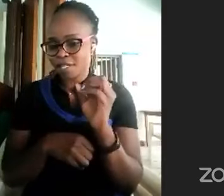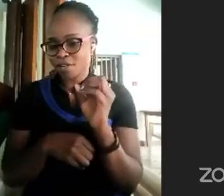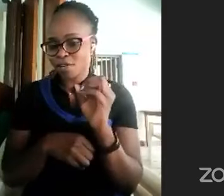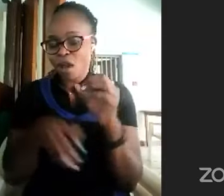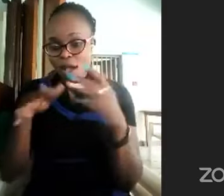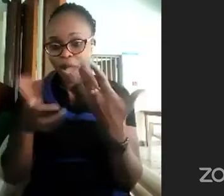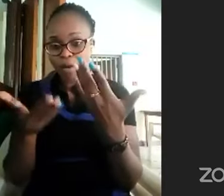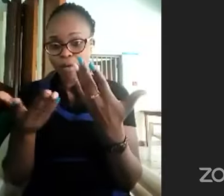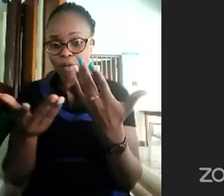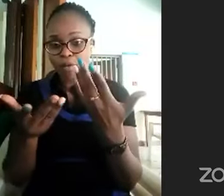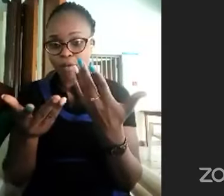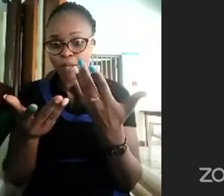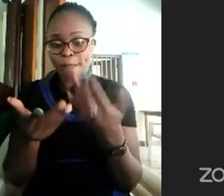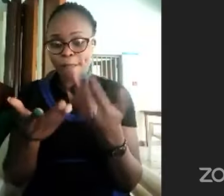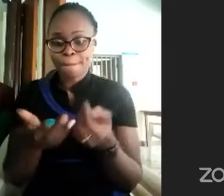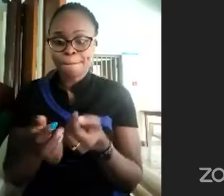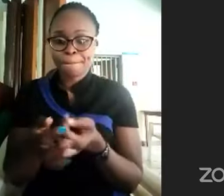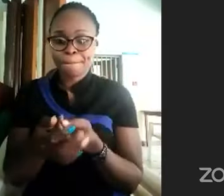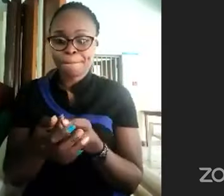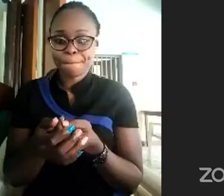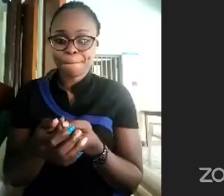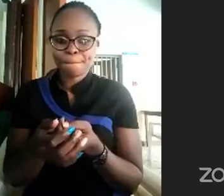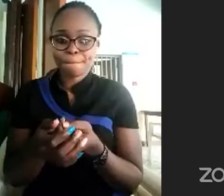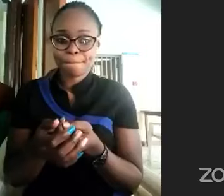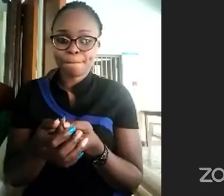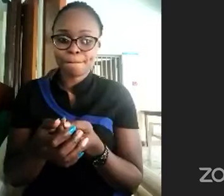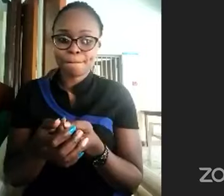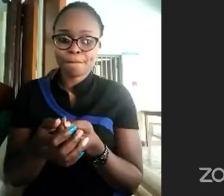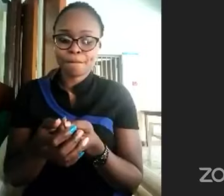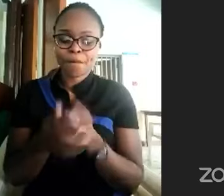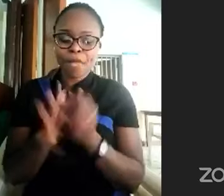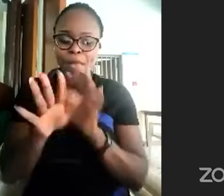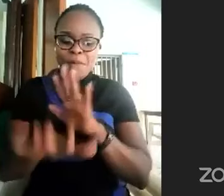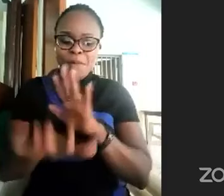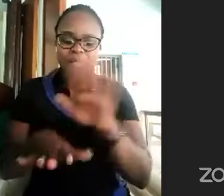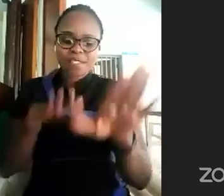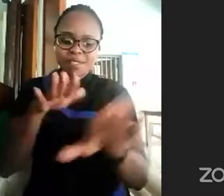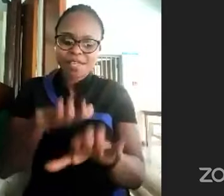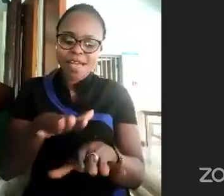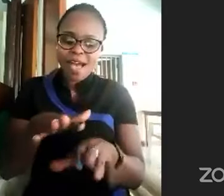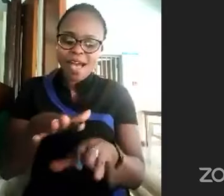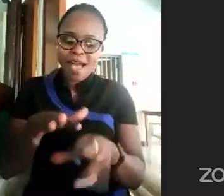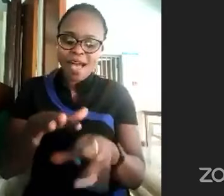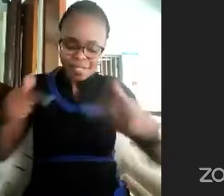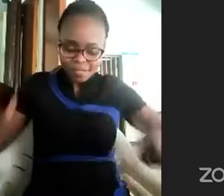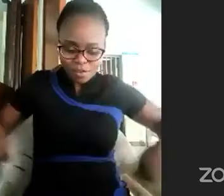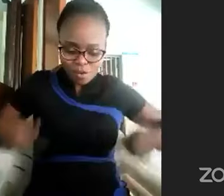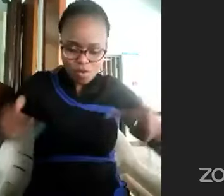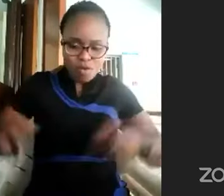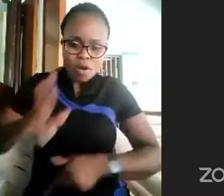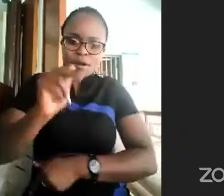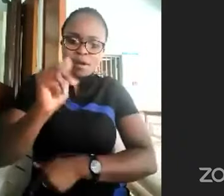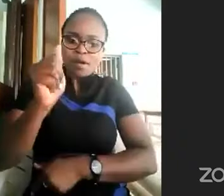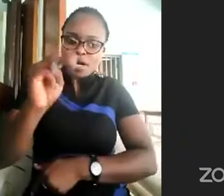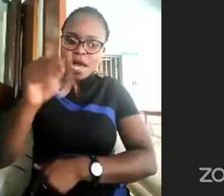ramp, the stairs, the structures of the classrooms, the activities that they put